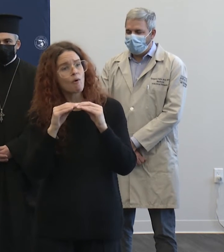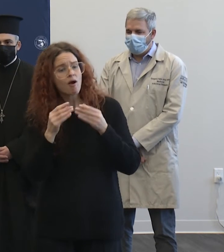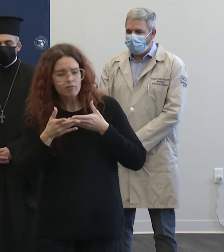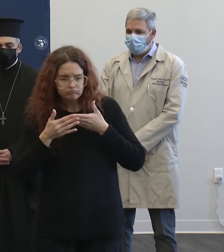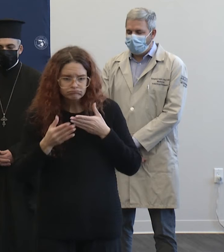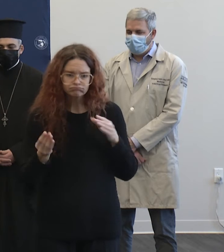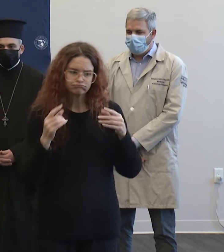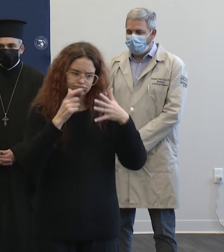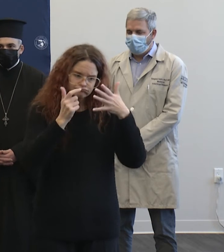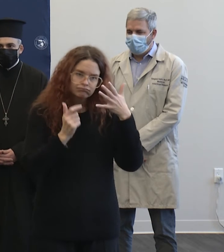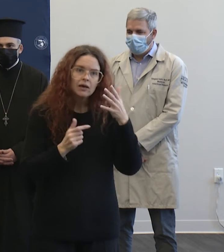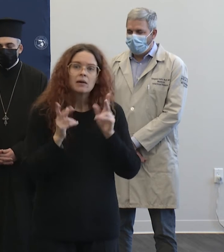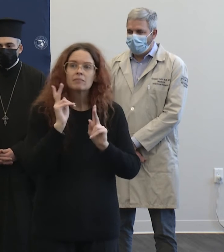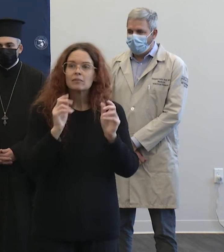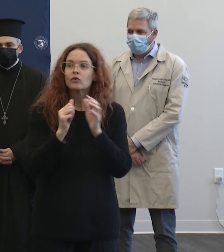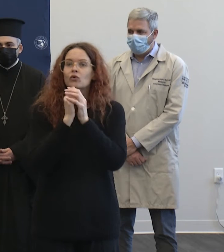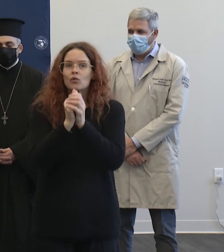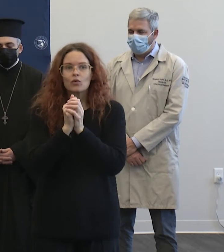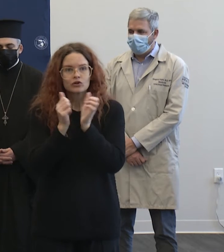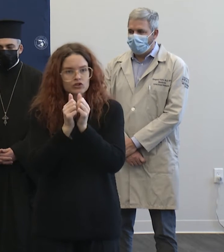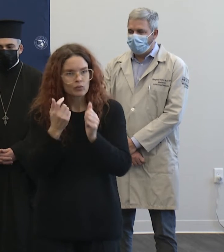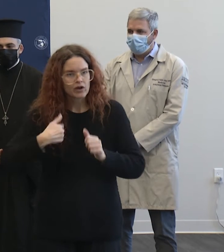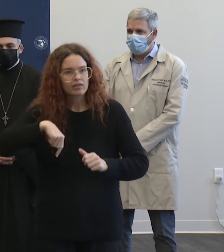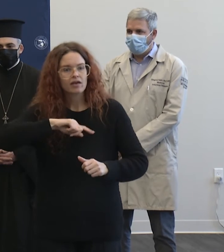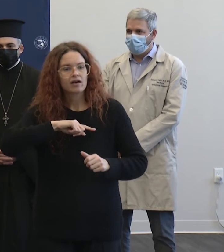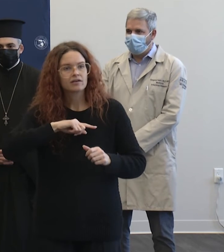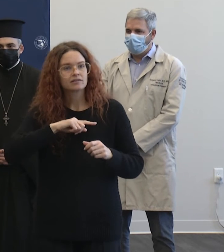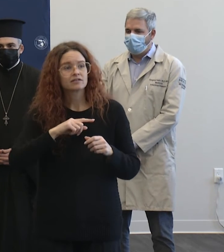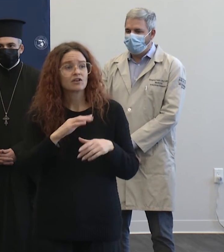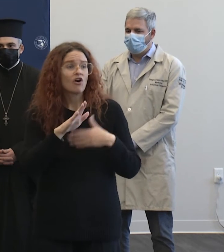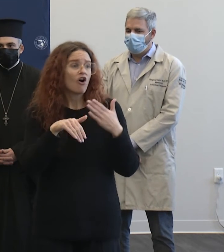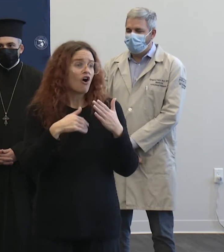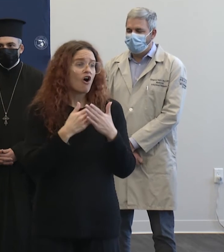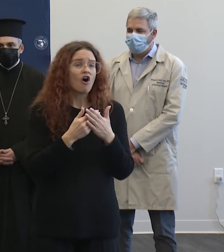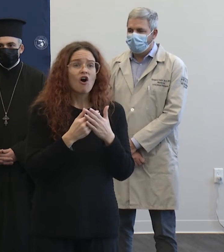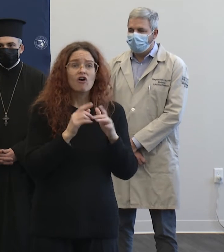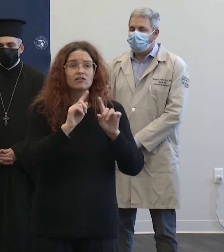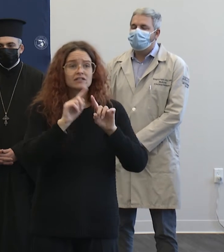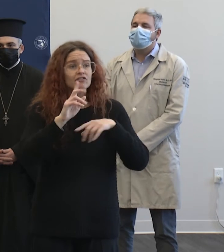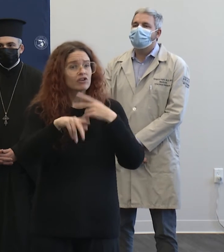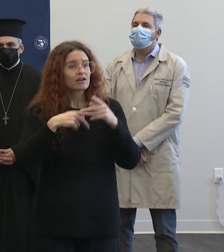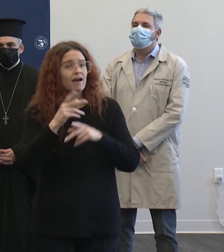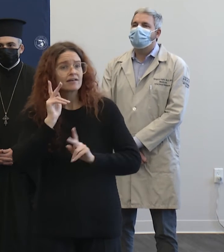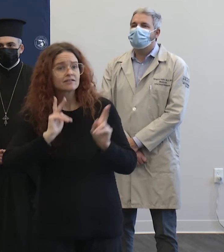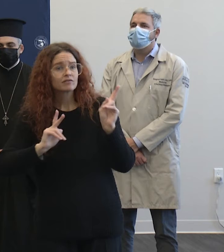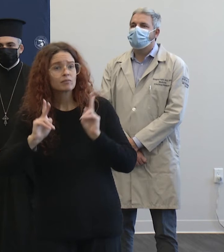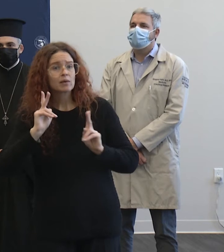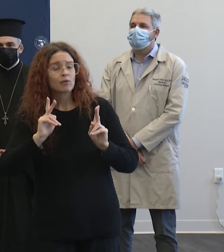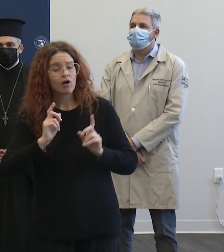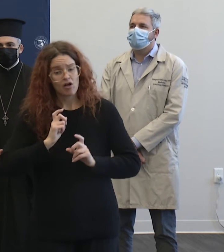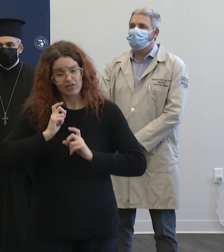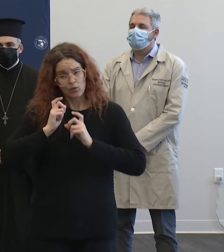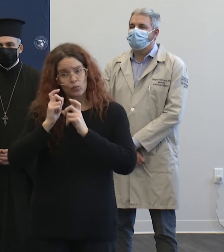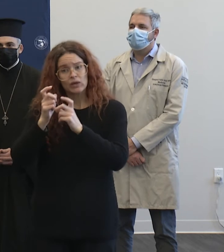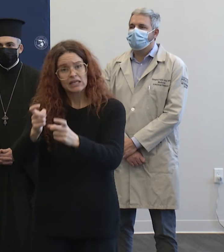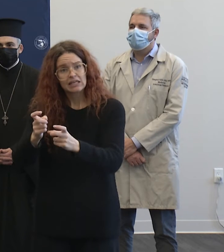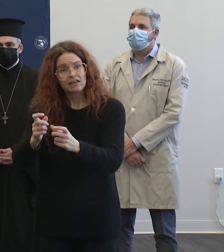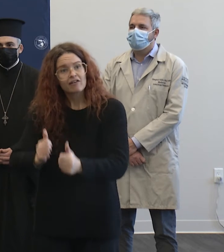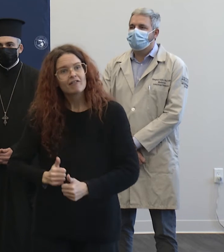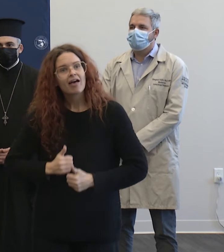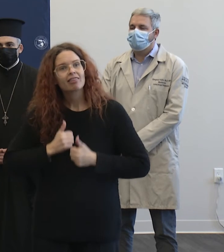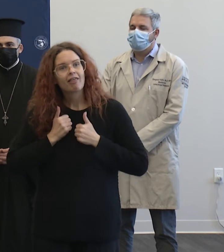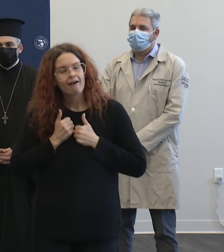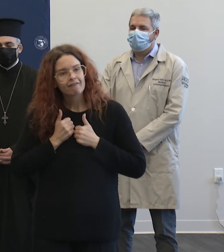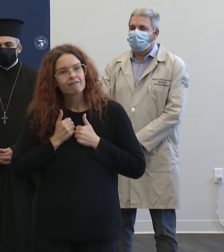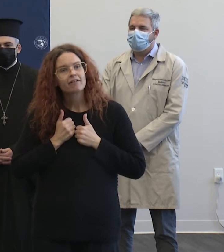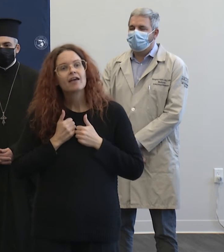those that worship with us. Across all denominational barriers, that we give the gift of life and